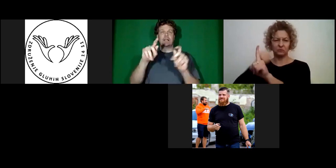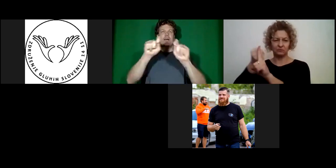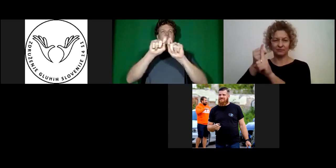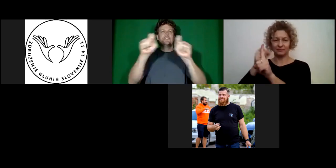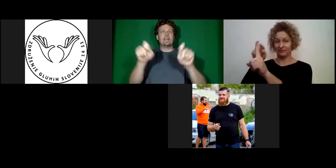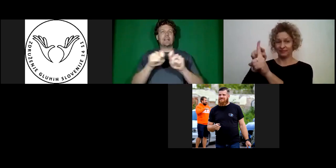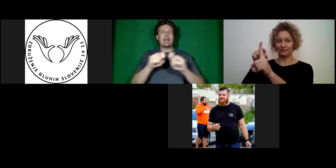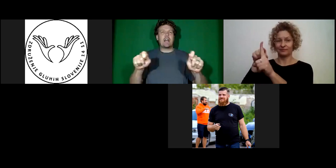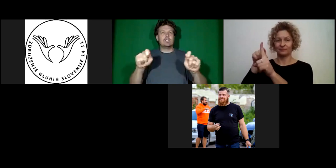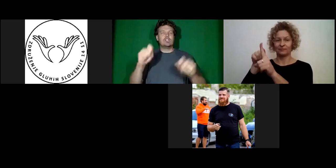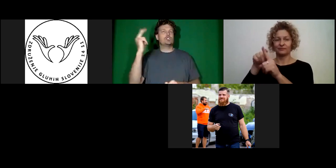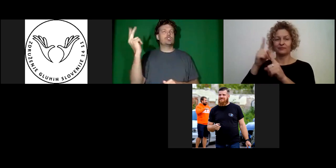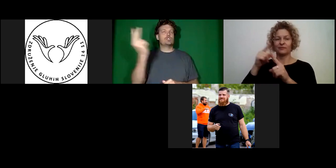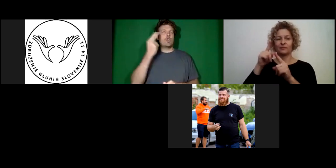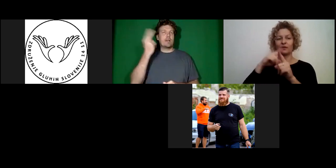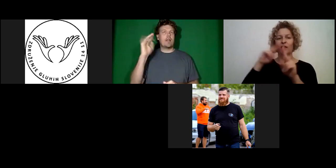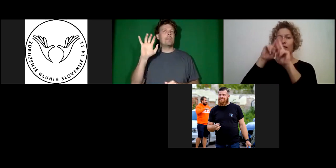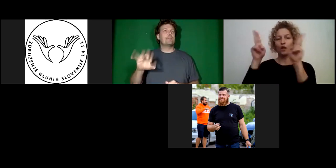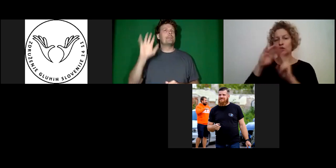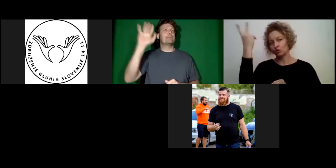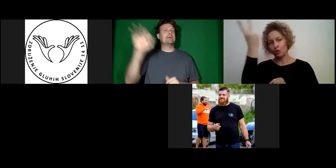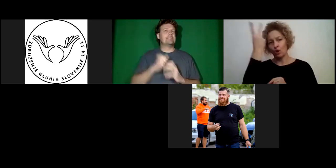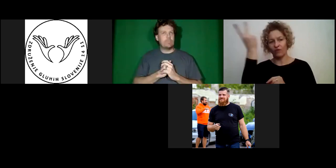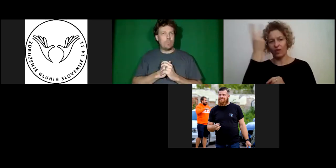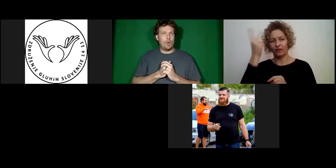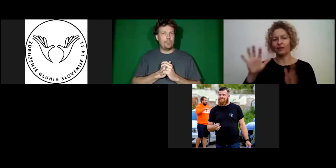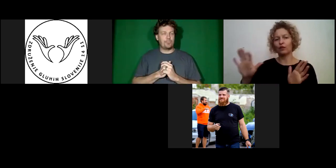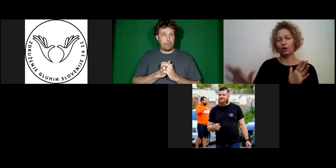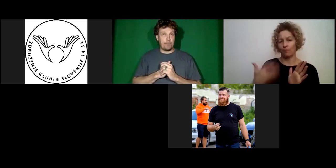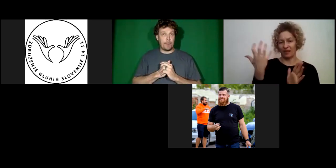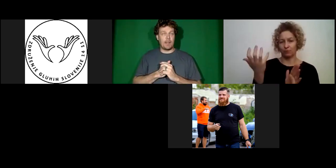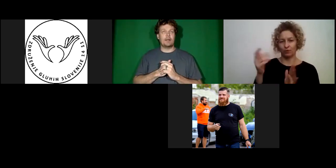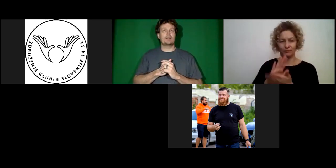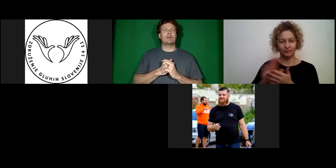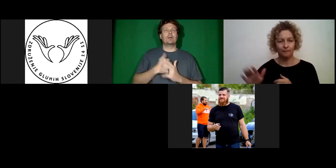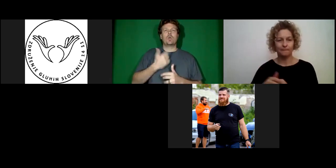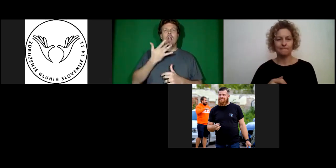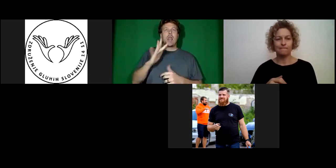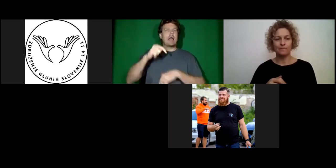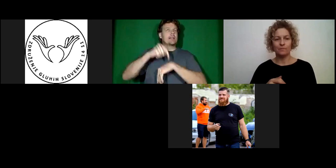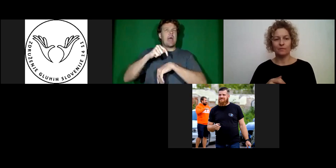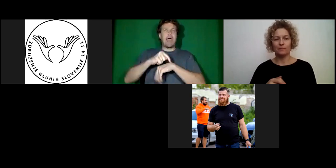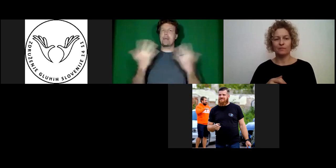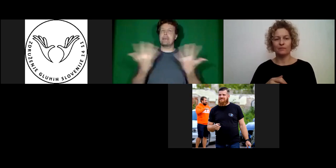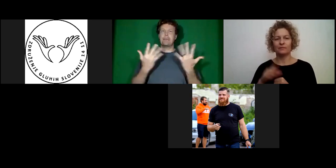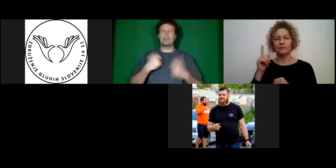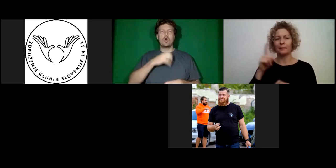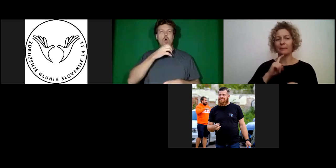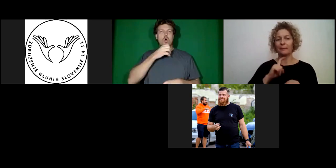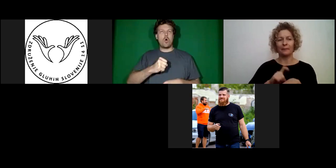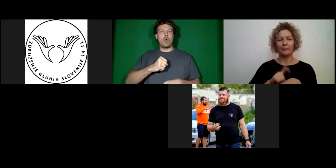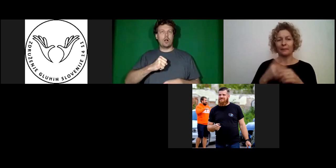He wrote letters, he advocated for me. He wrote to the Slovenian Basketball Federation.